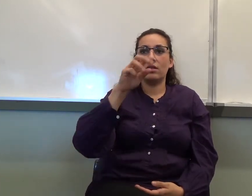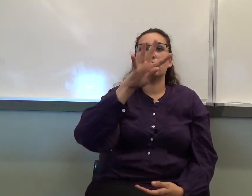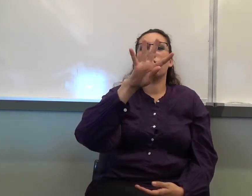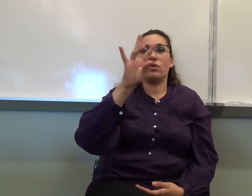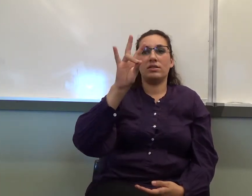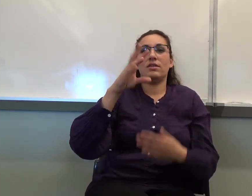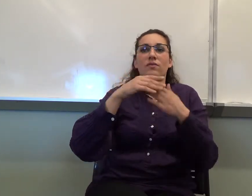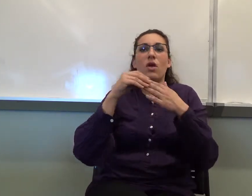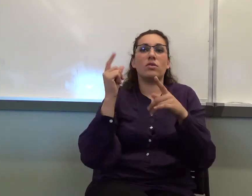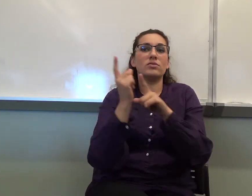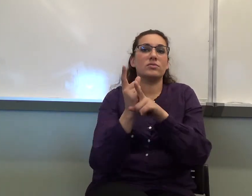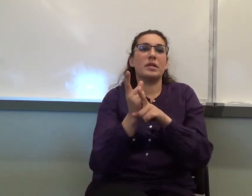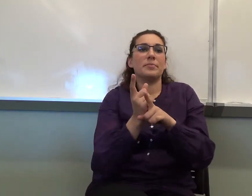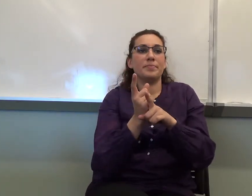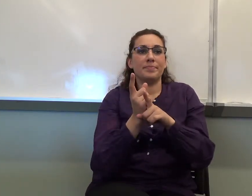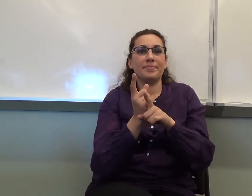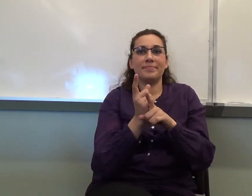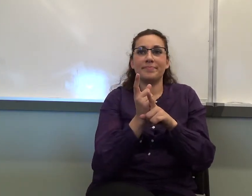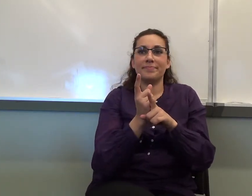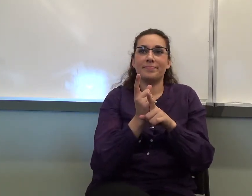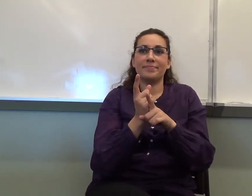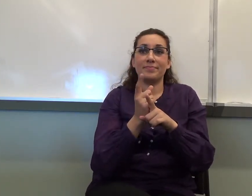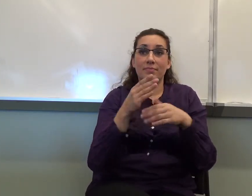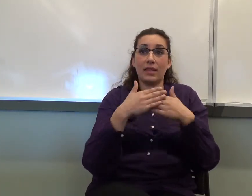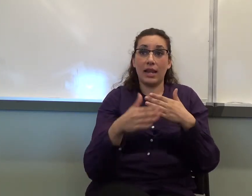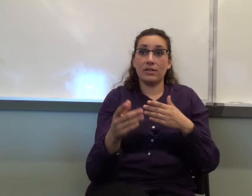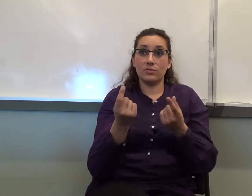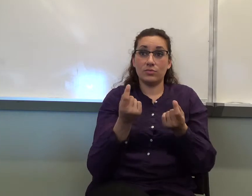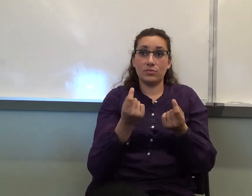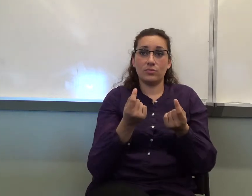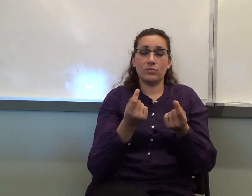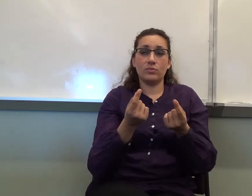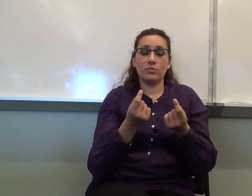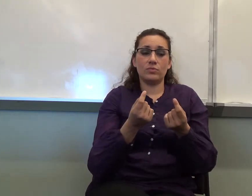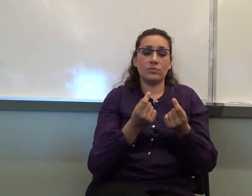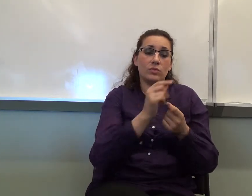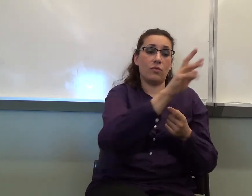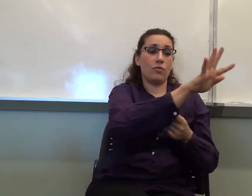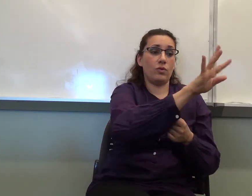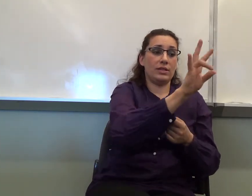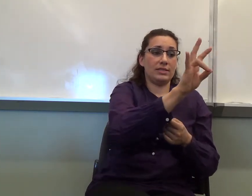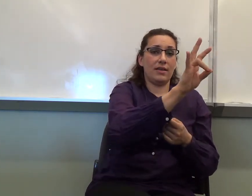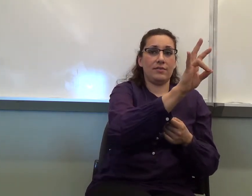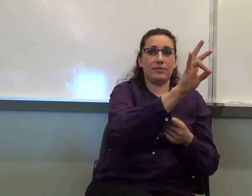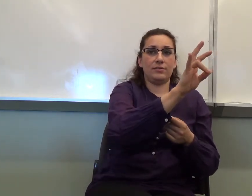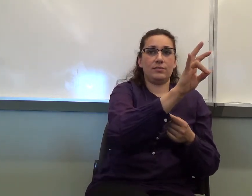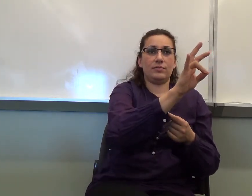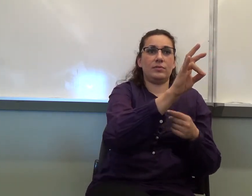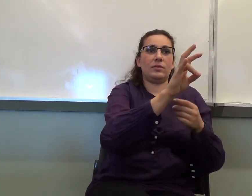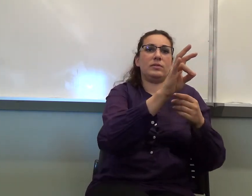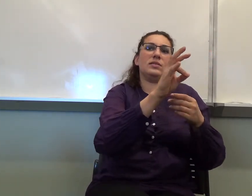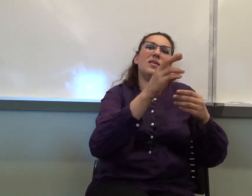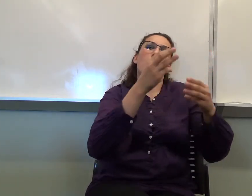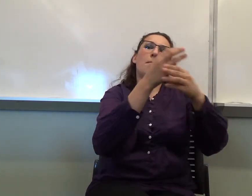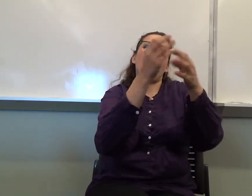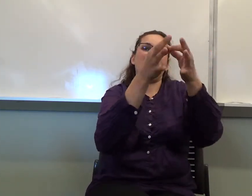Now, then we're going to want to fit it into this to figure out what the percent of his money did he